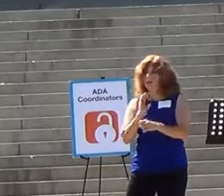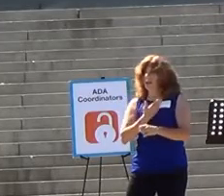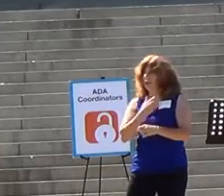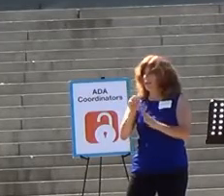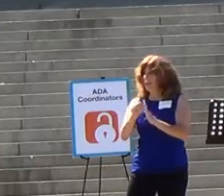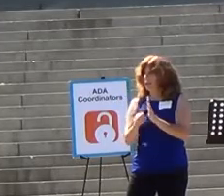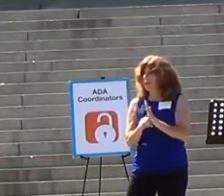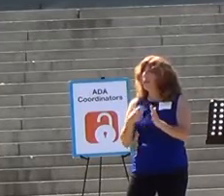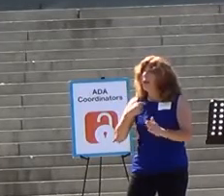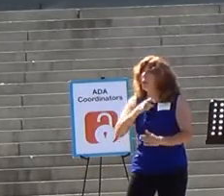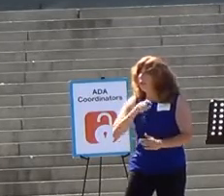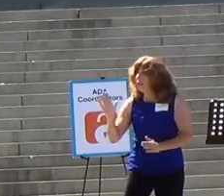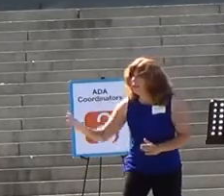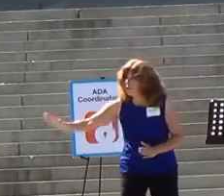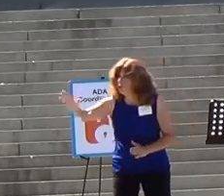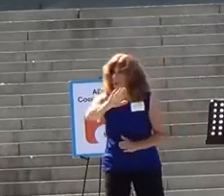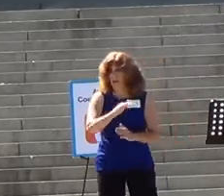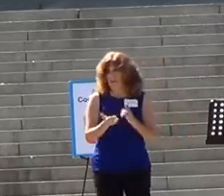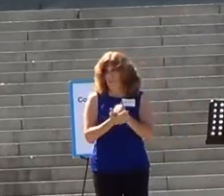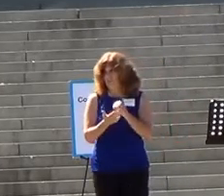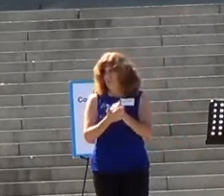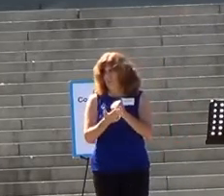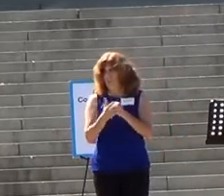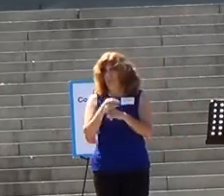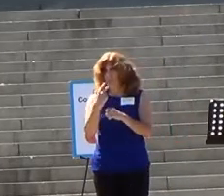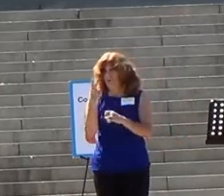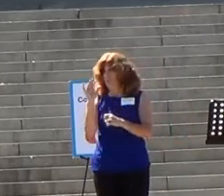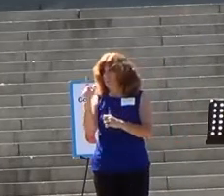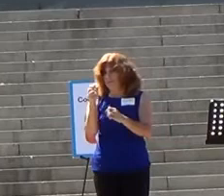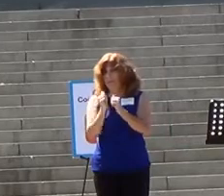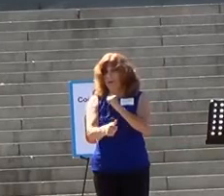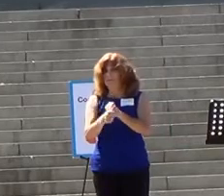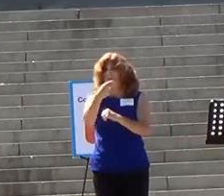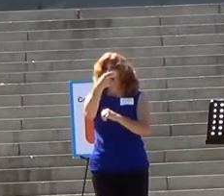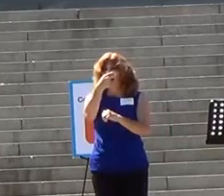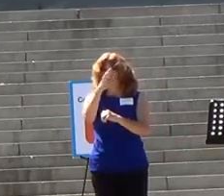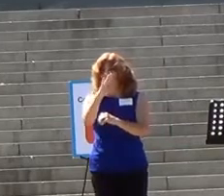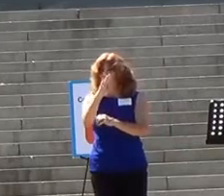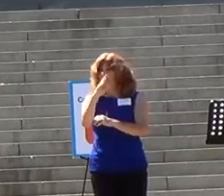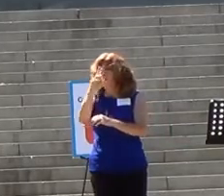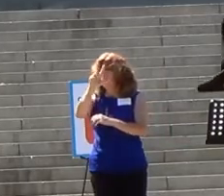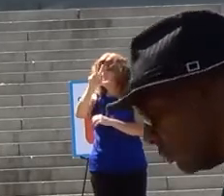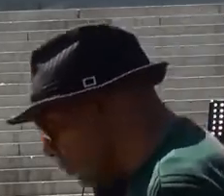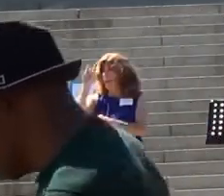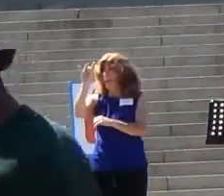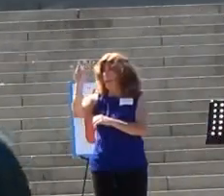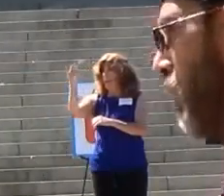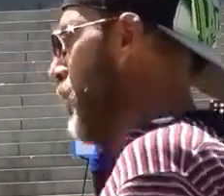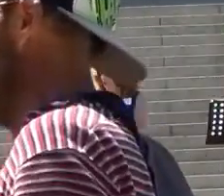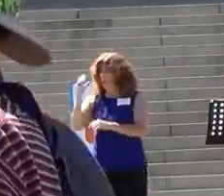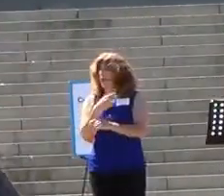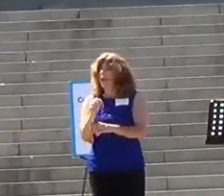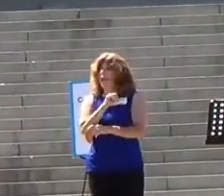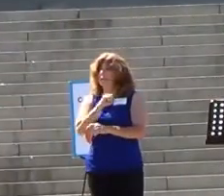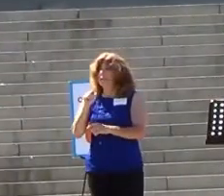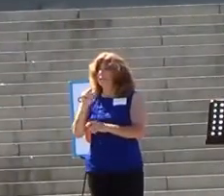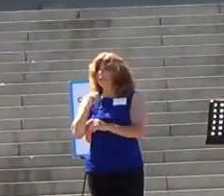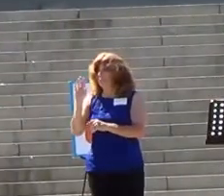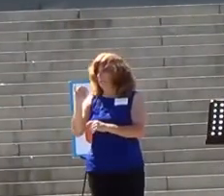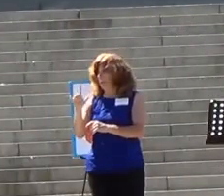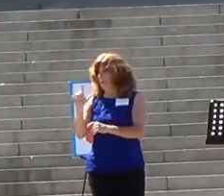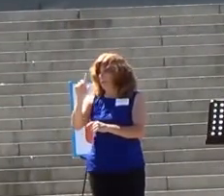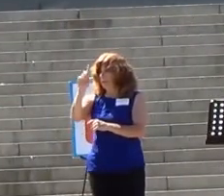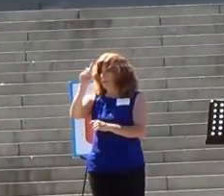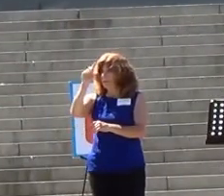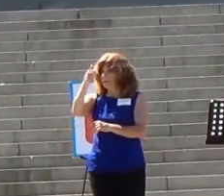work in our state. And we need your help to get these two bills passed. Yeah. Well, I